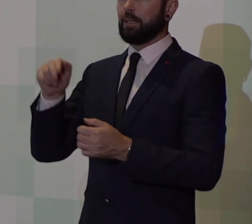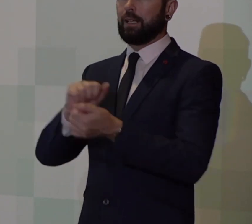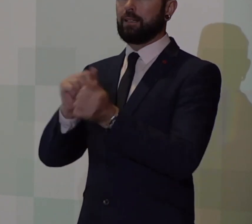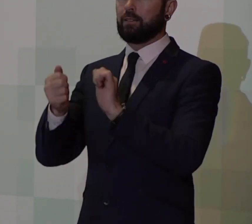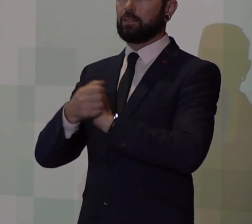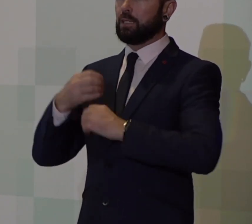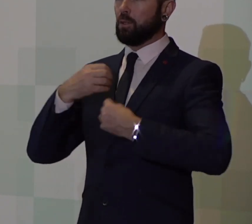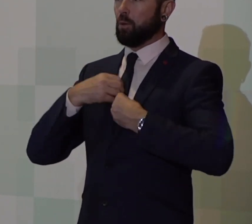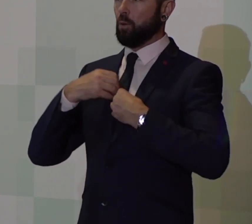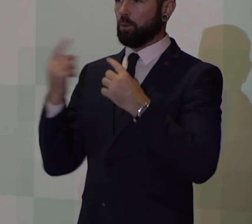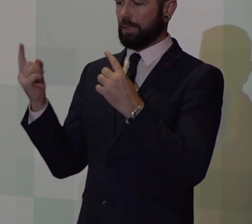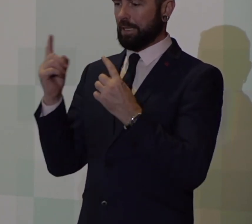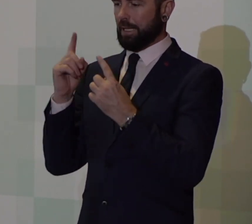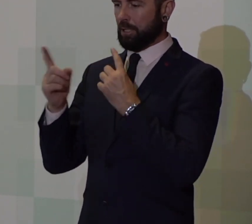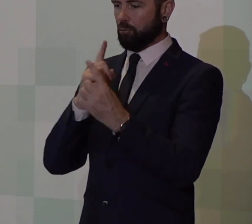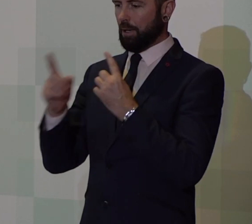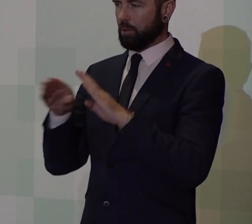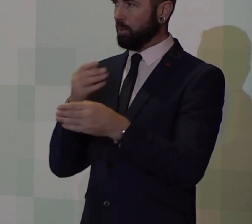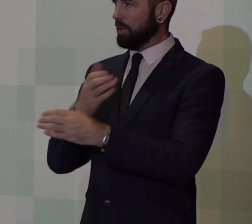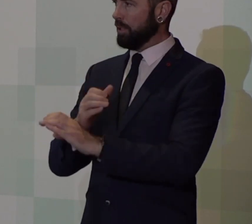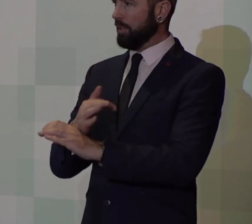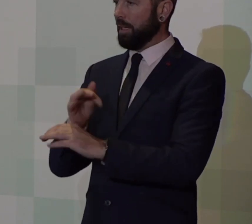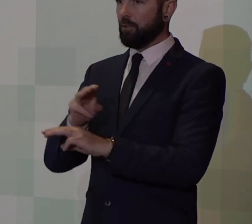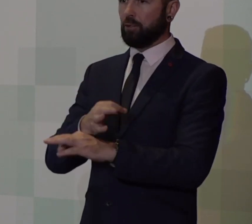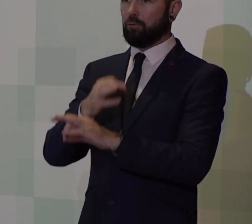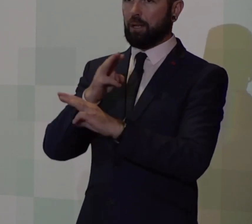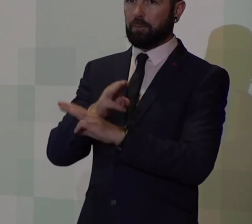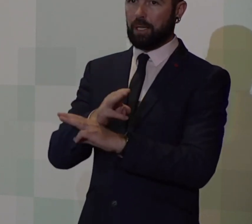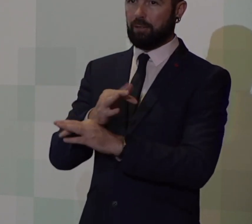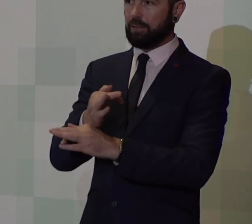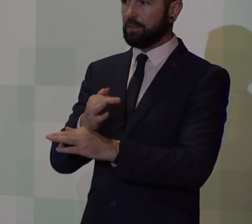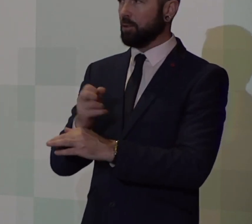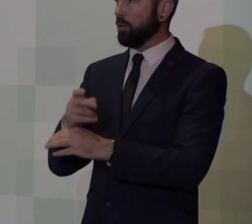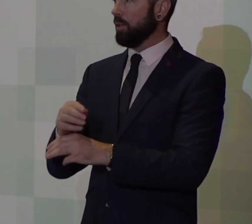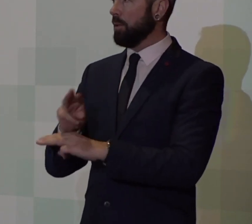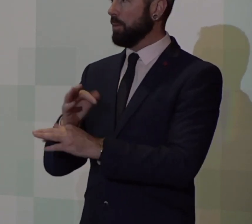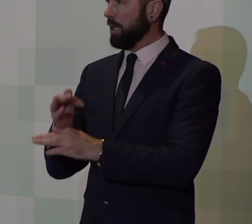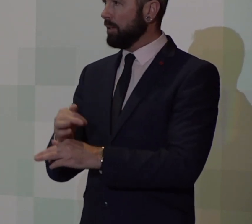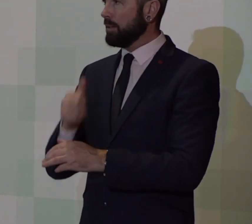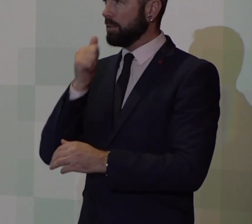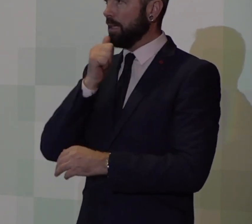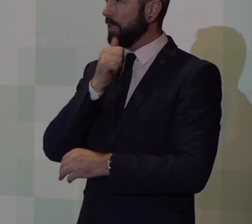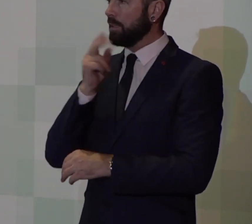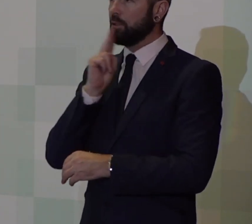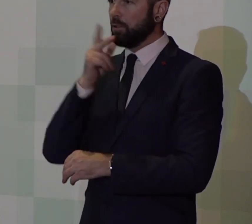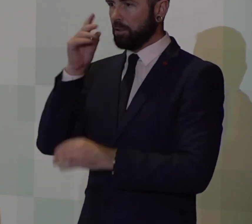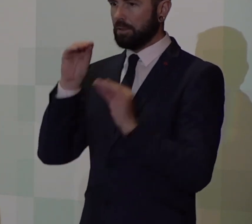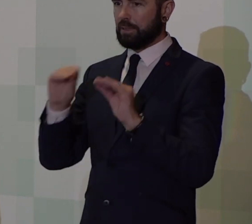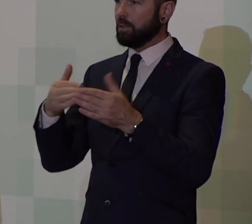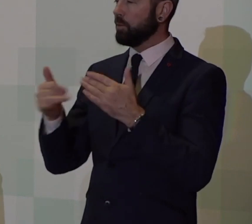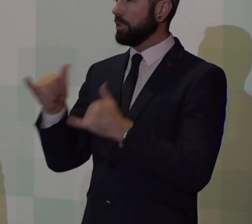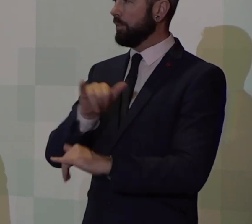own interactions with children, whether we be grandparents or parents or aunties or uncles or teachers or whatever.